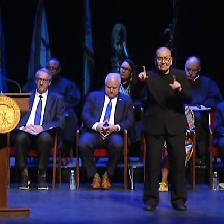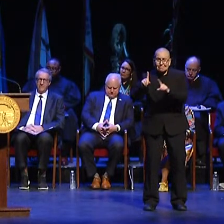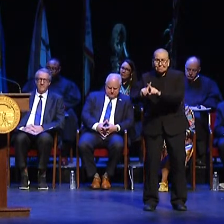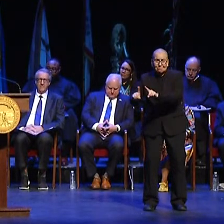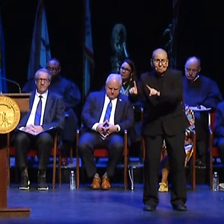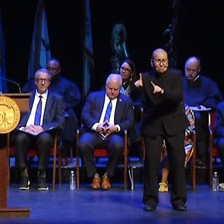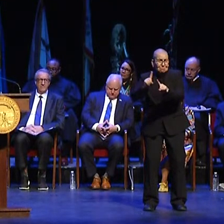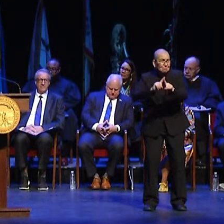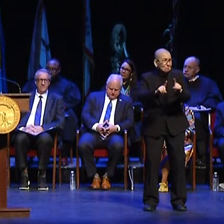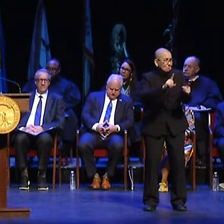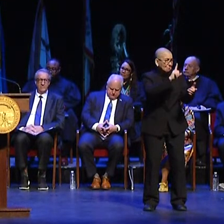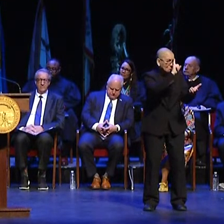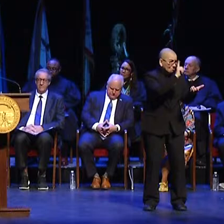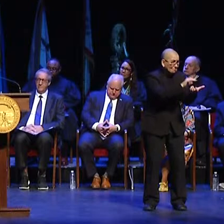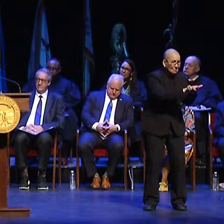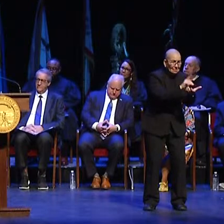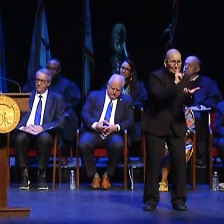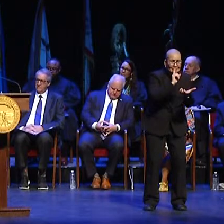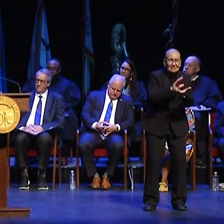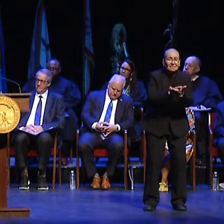too.